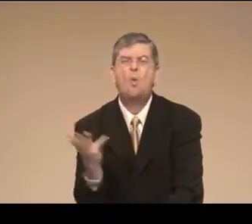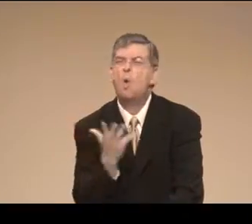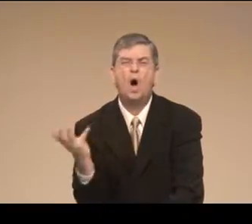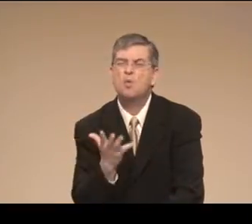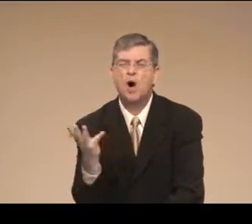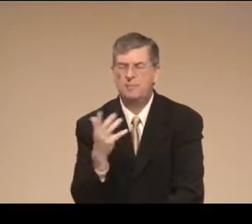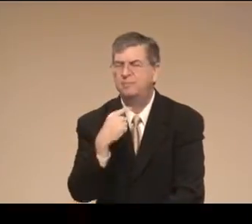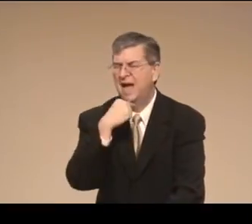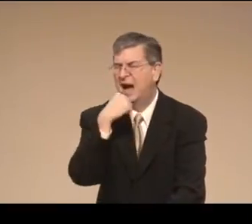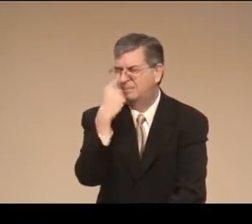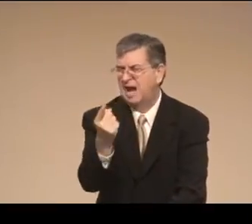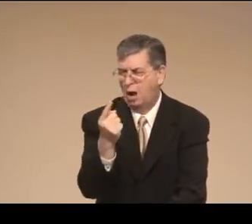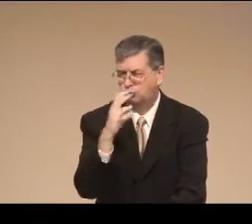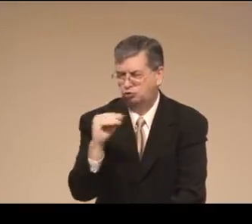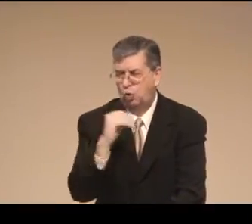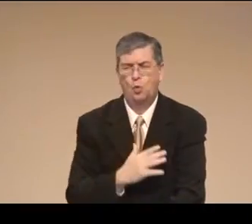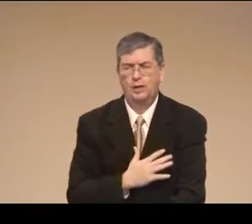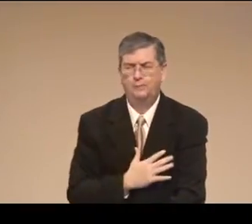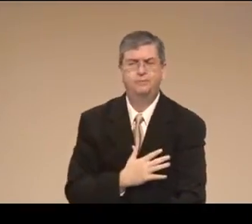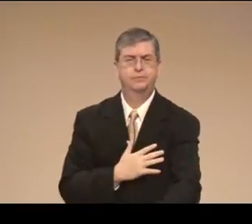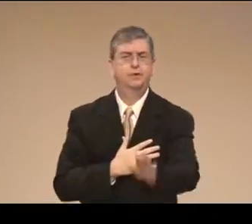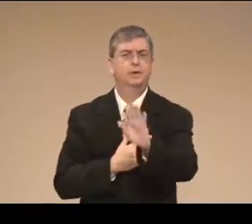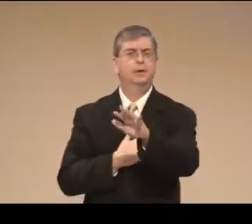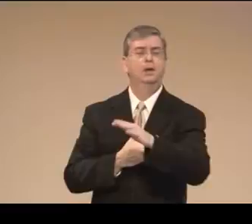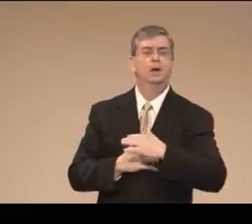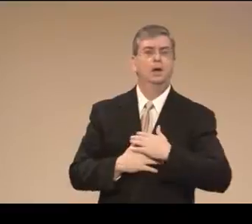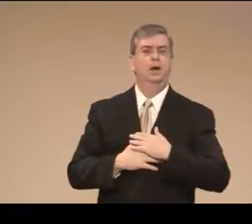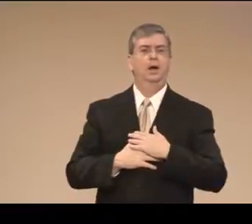Did you know that? So I'm going to tell you a story about